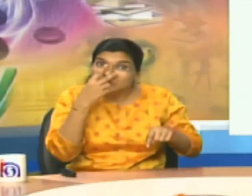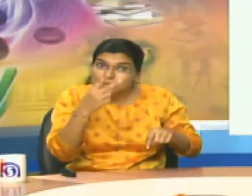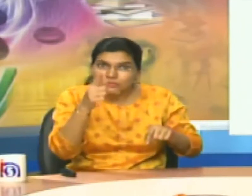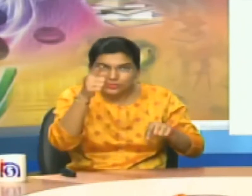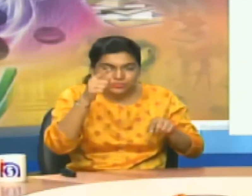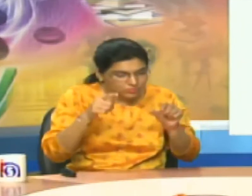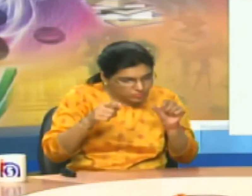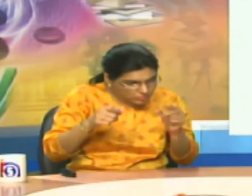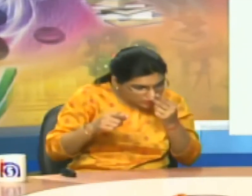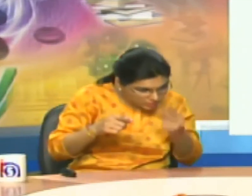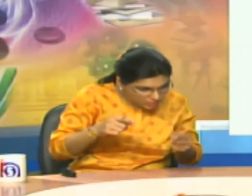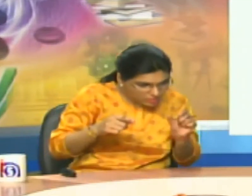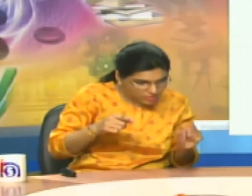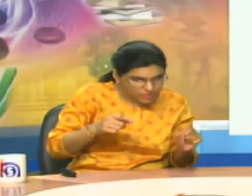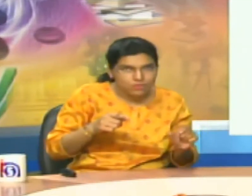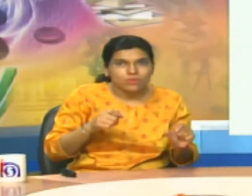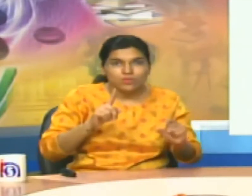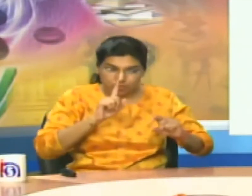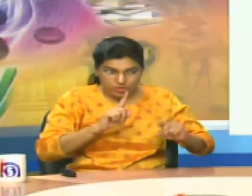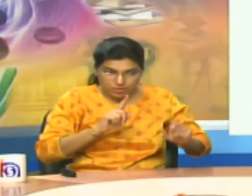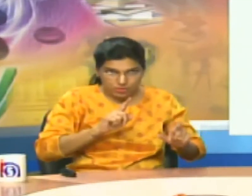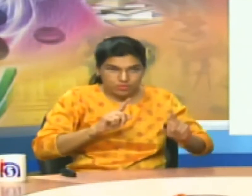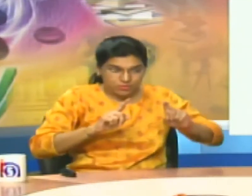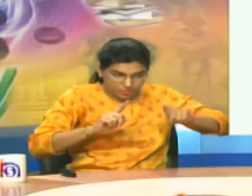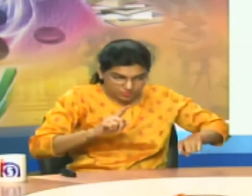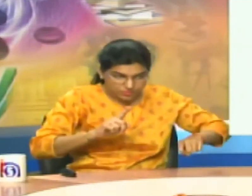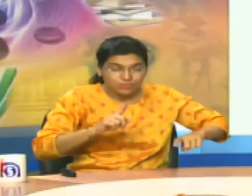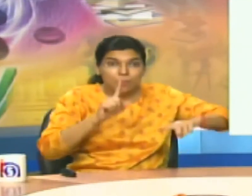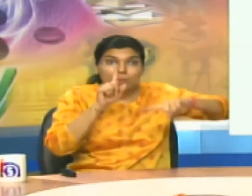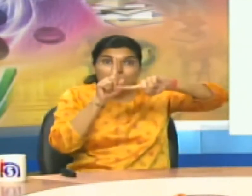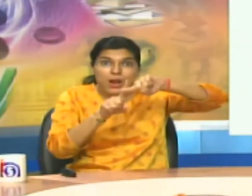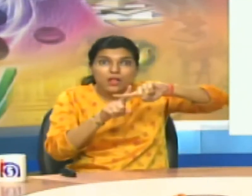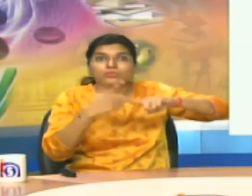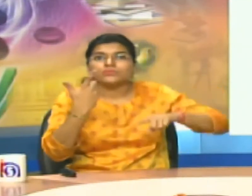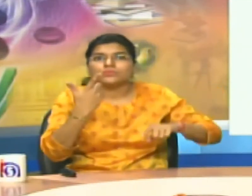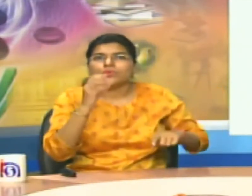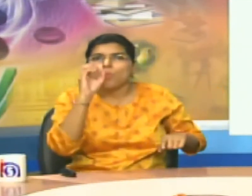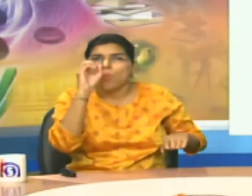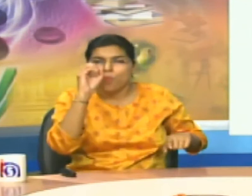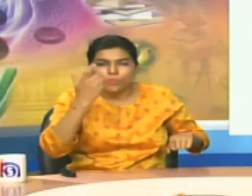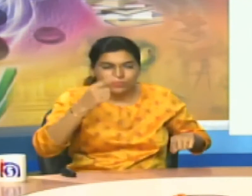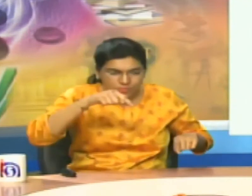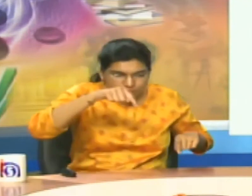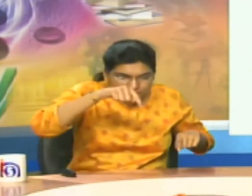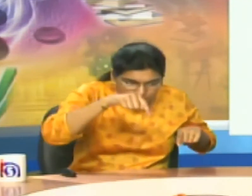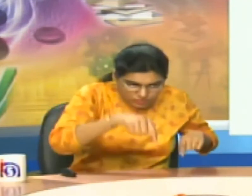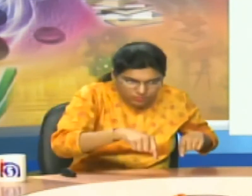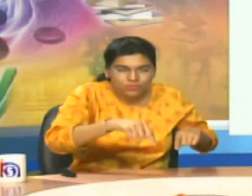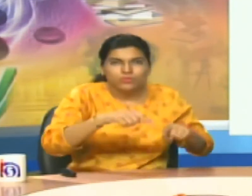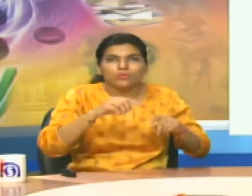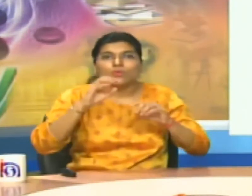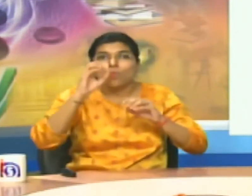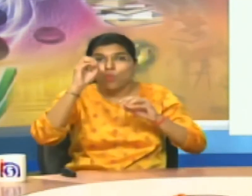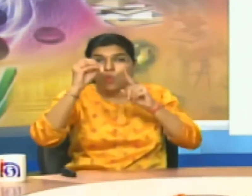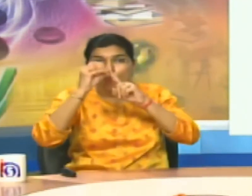you know, there is some Ctrl button, Control. When you press Control plus